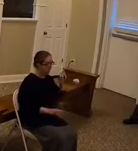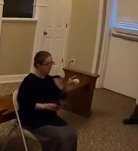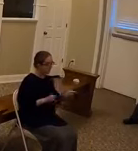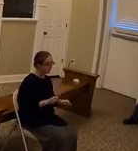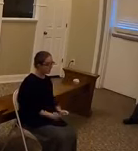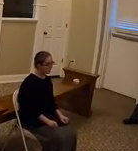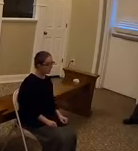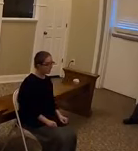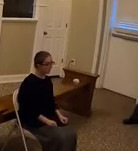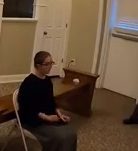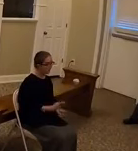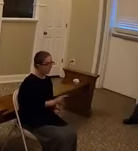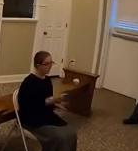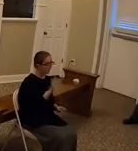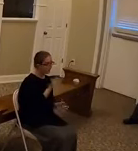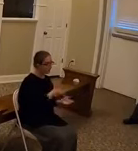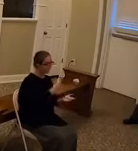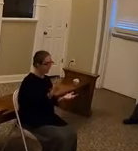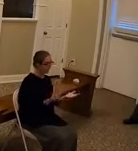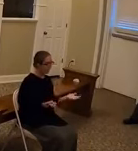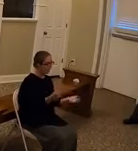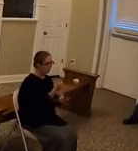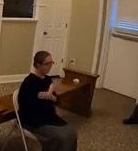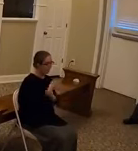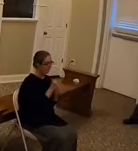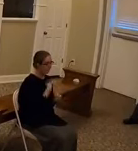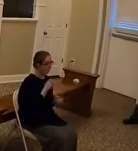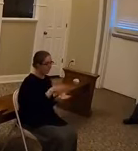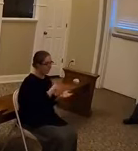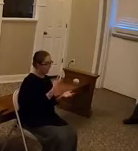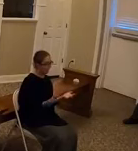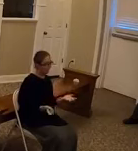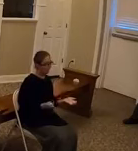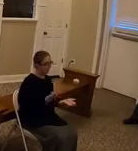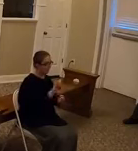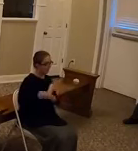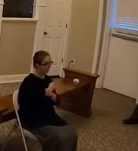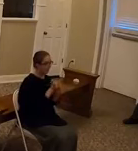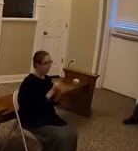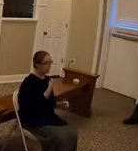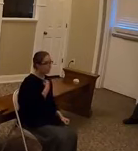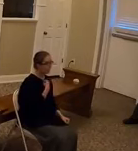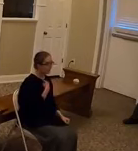know, when they really fall in love with me, they fall in love with me.